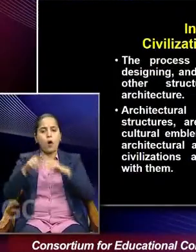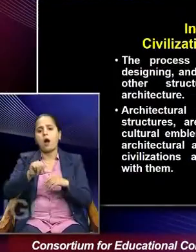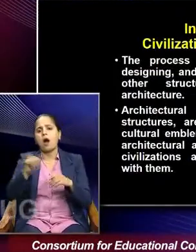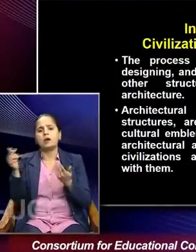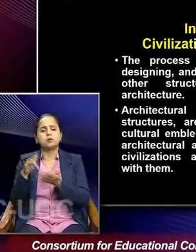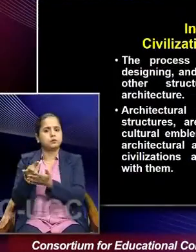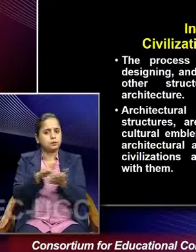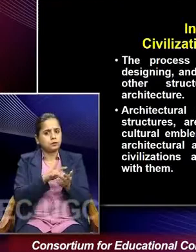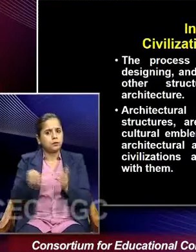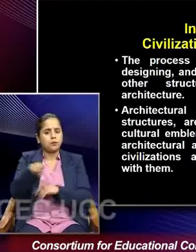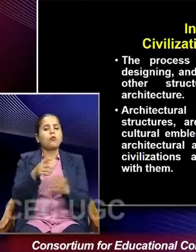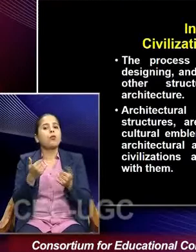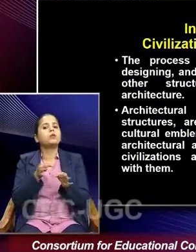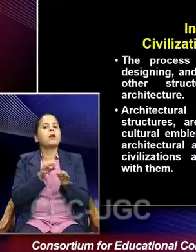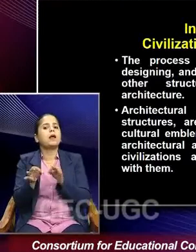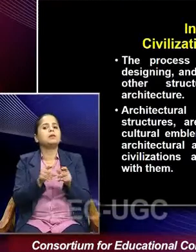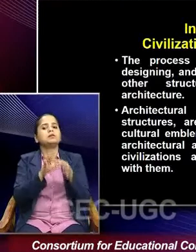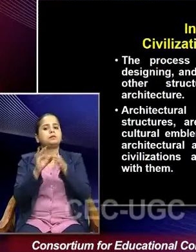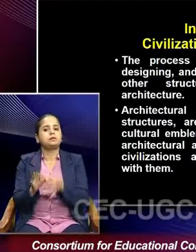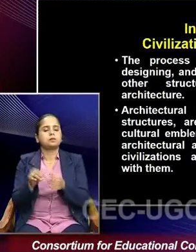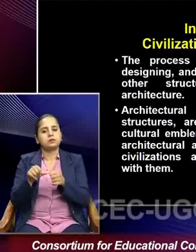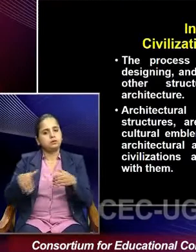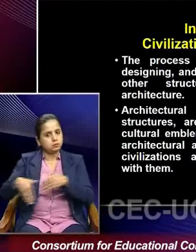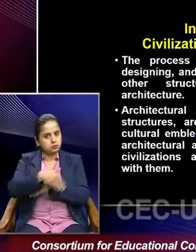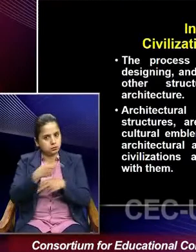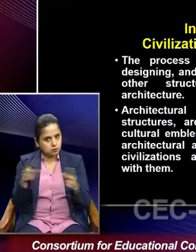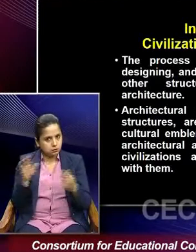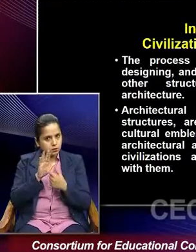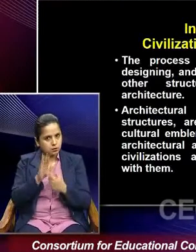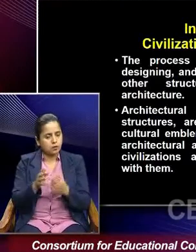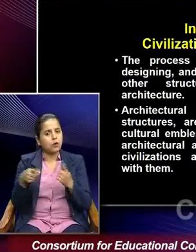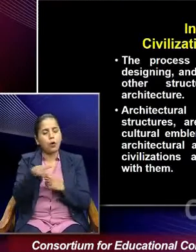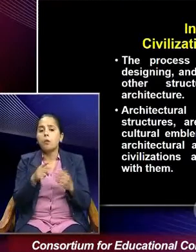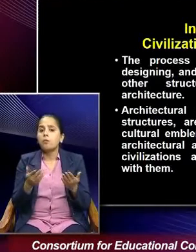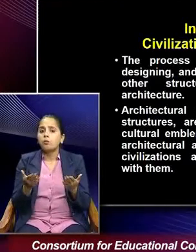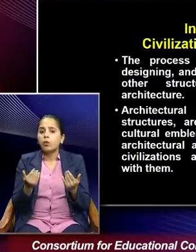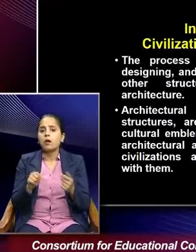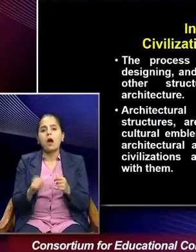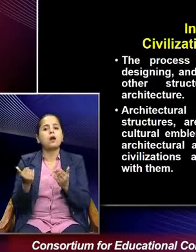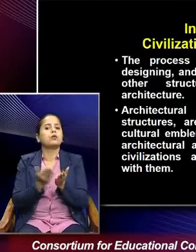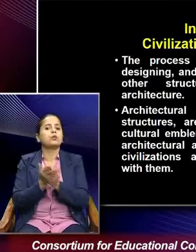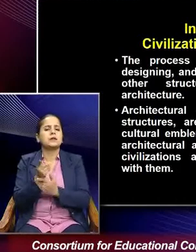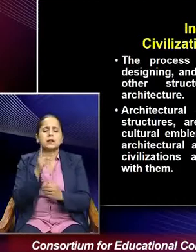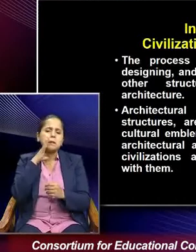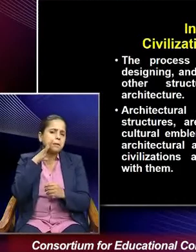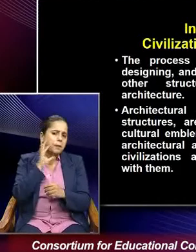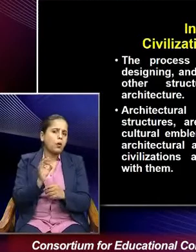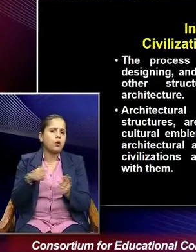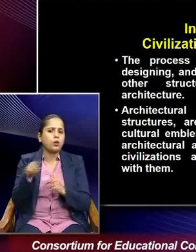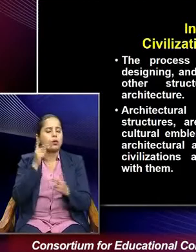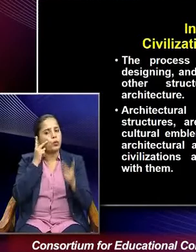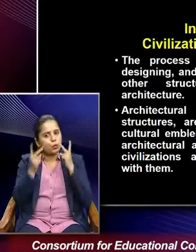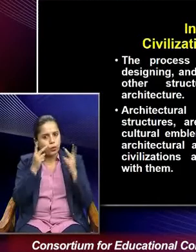structures can be described as architecture, which can be another very important